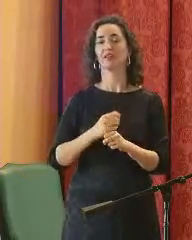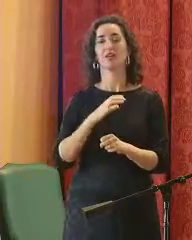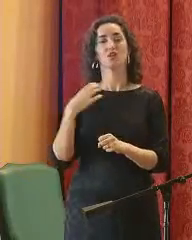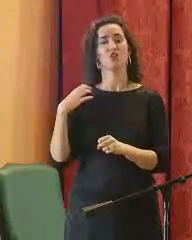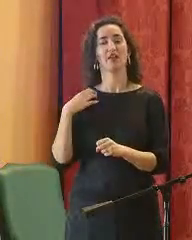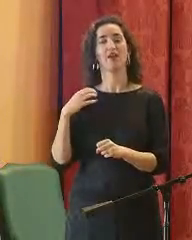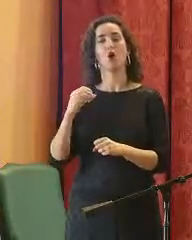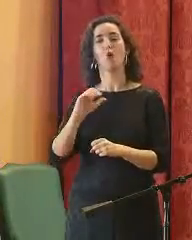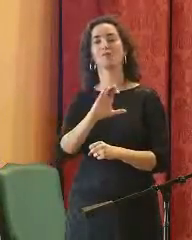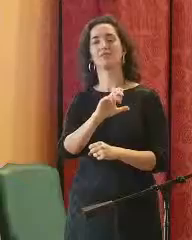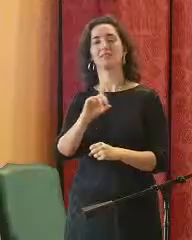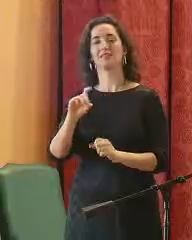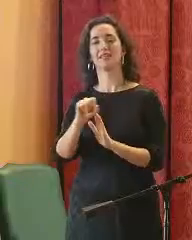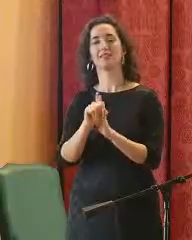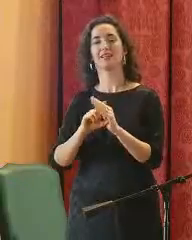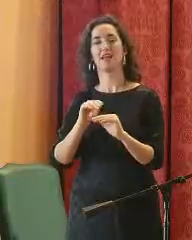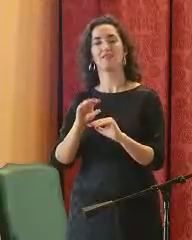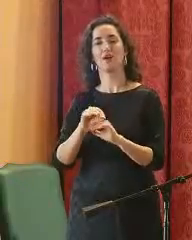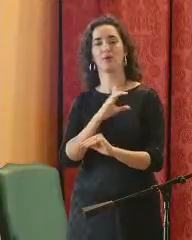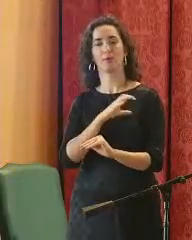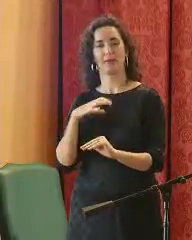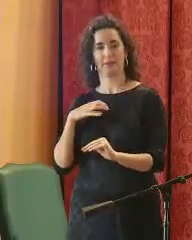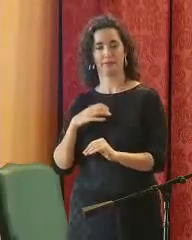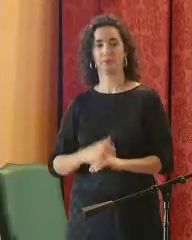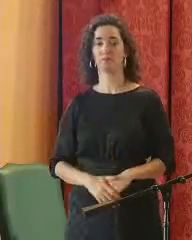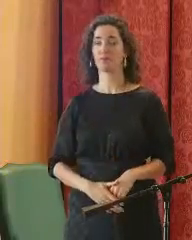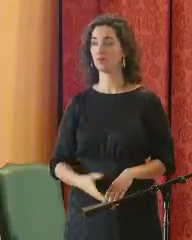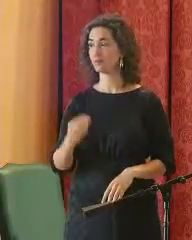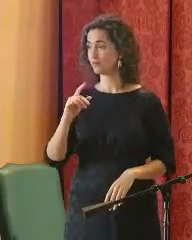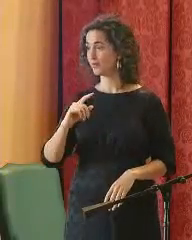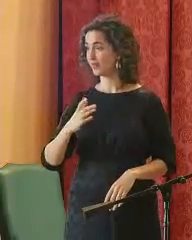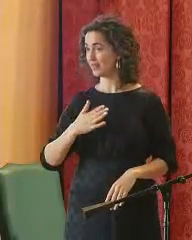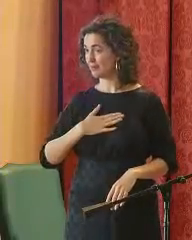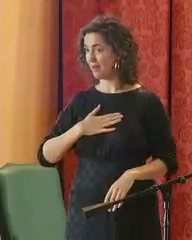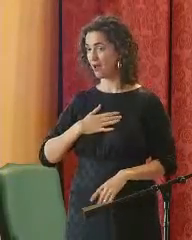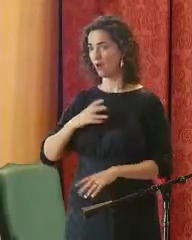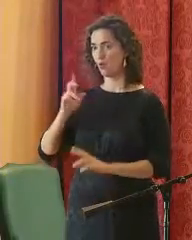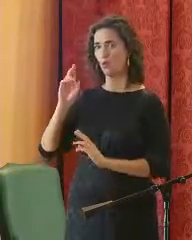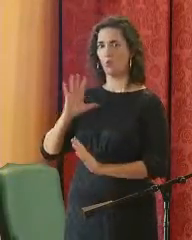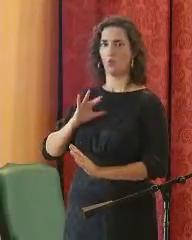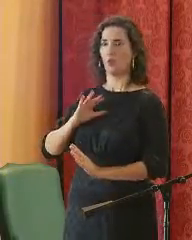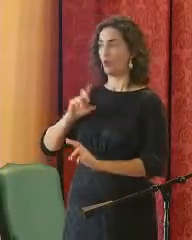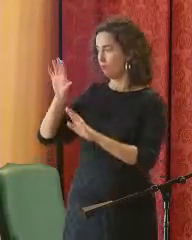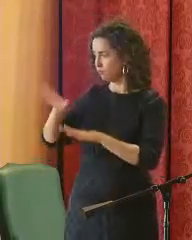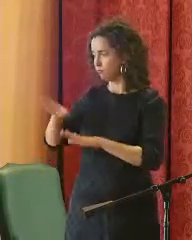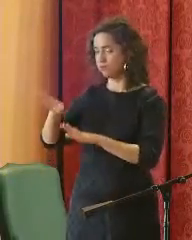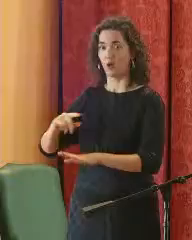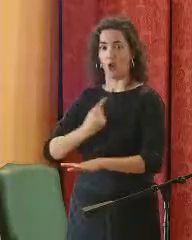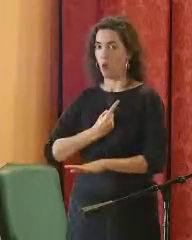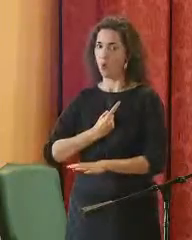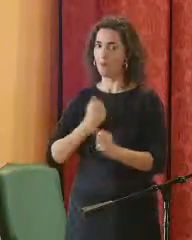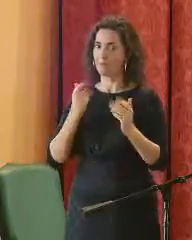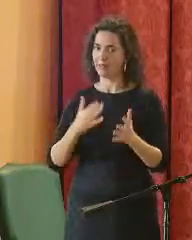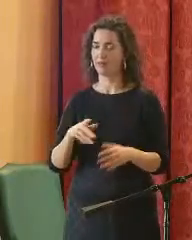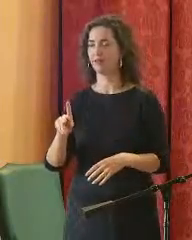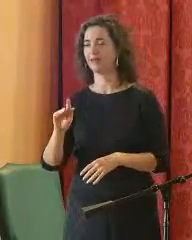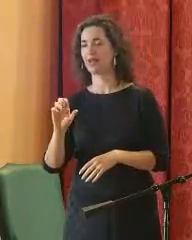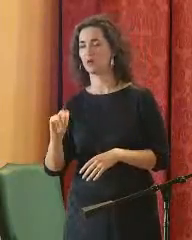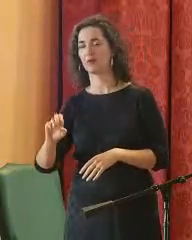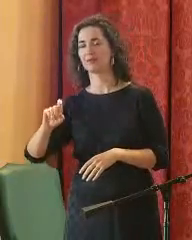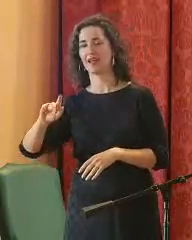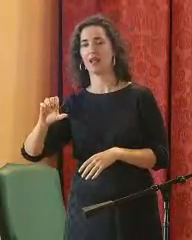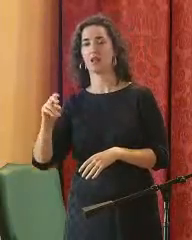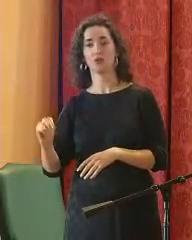State Advisory Committee. I'm not alone in my admiration. Karen Scallon of Special Needs and